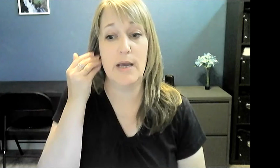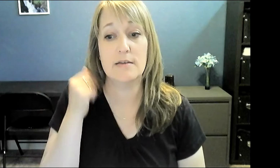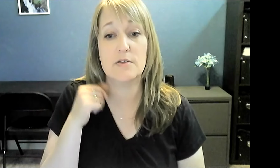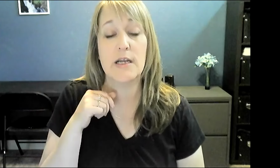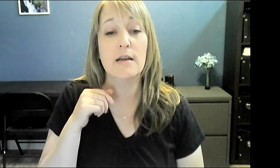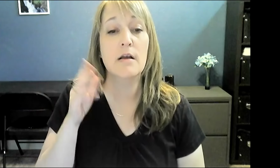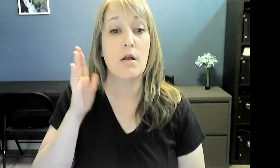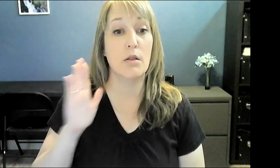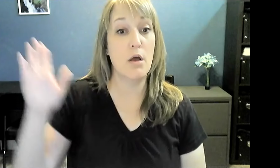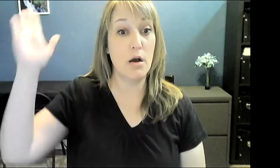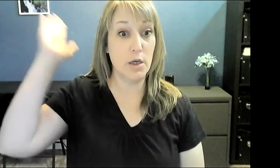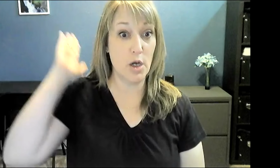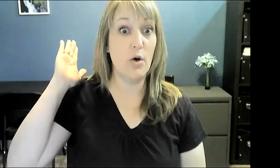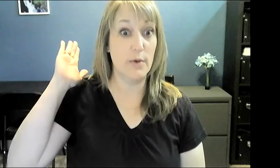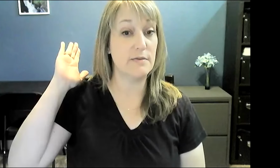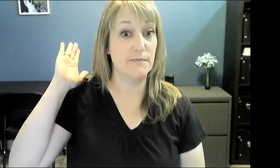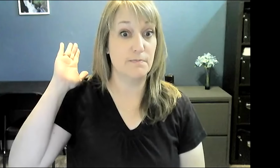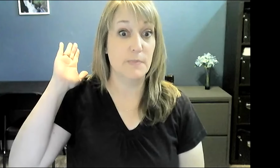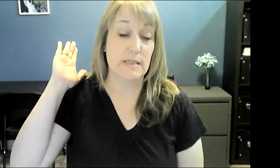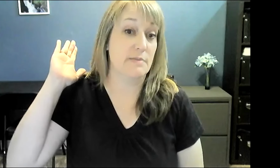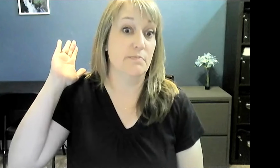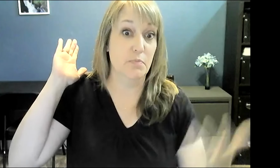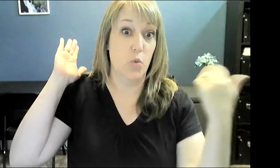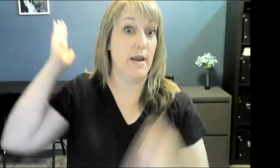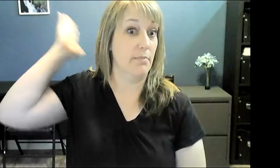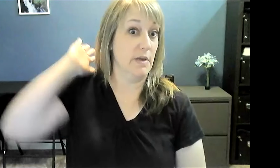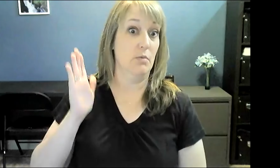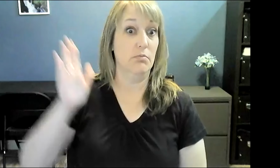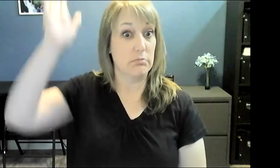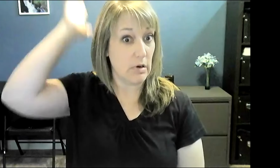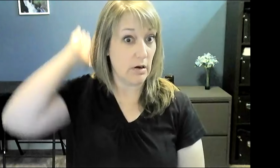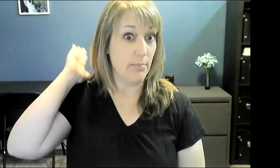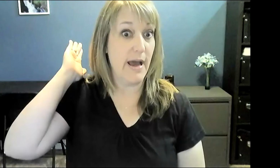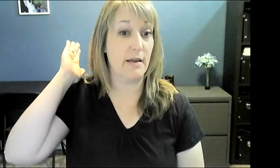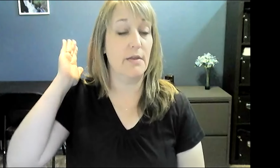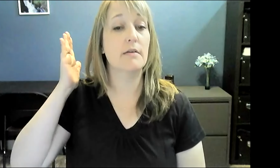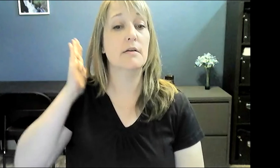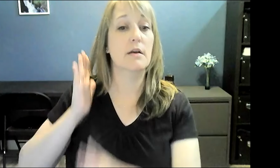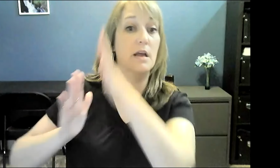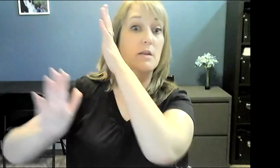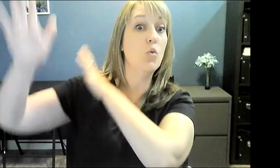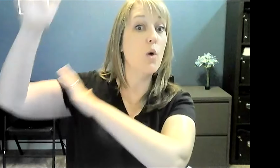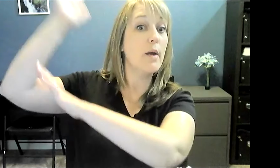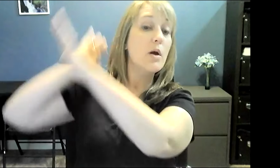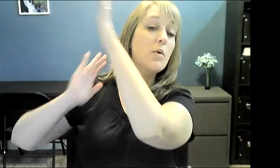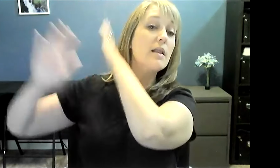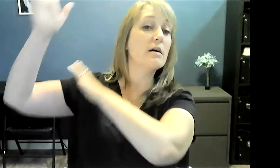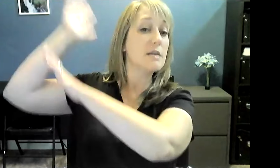past, right? Long ago is way, back there. And then way, way, way long time